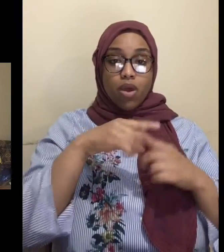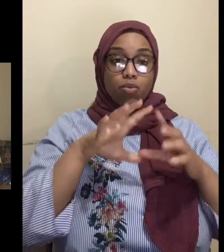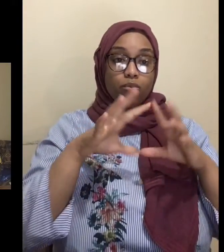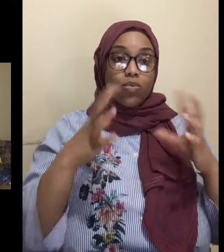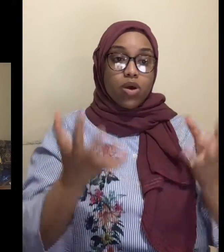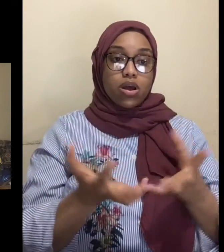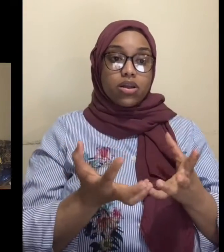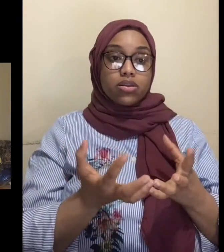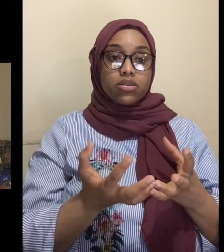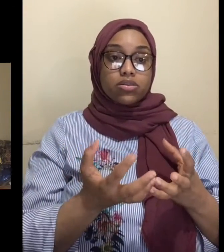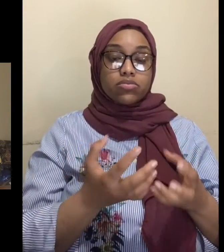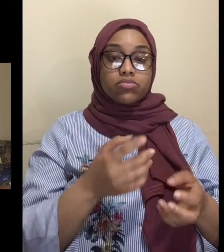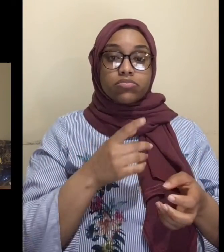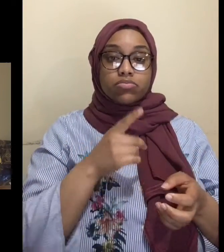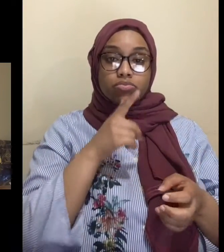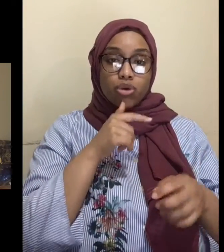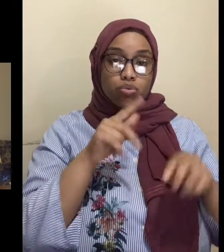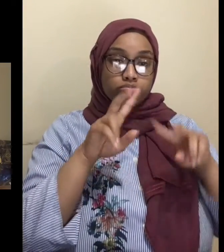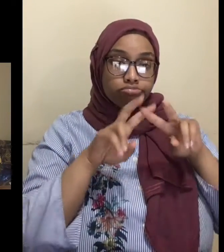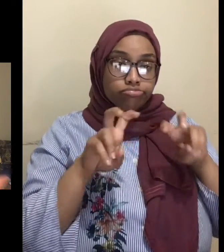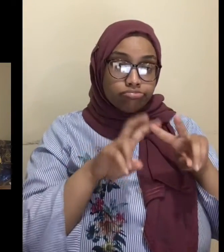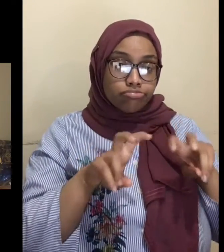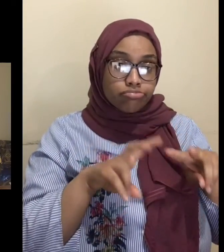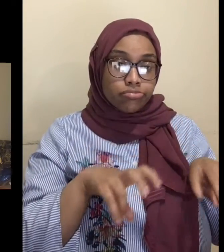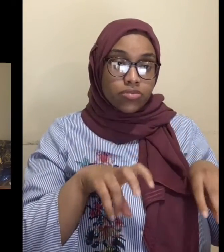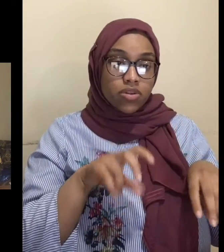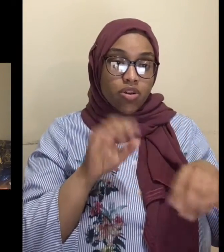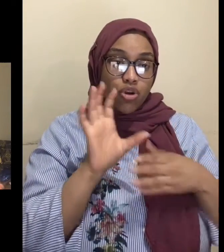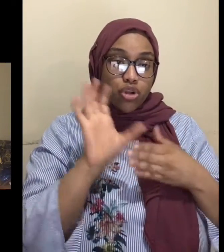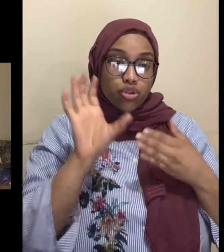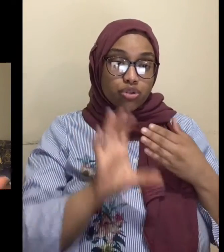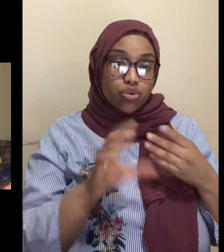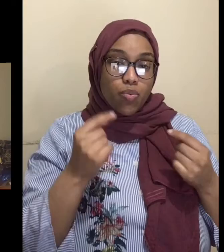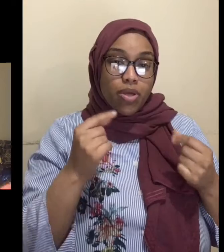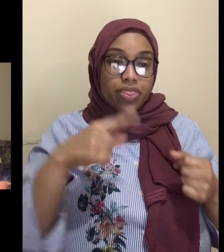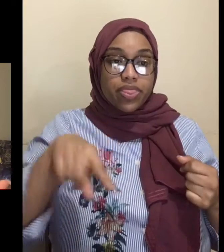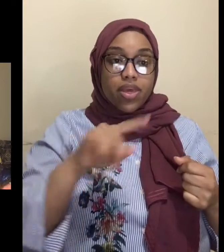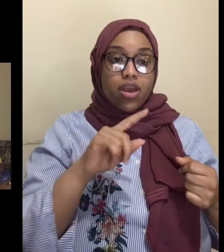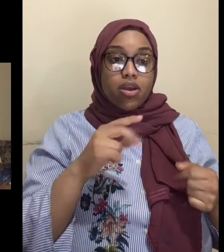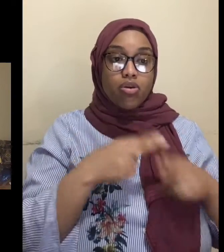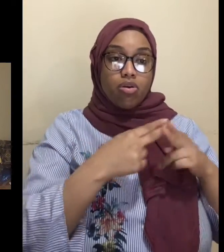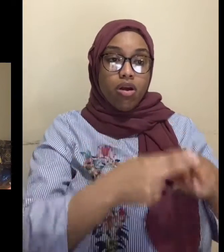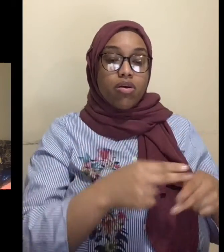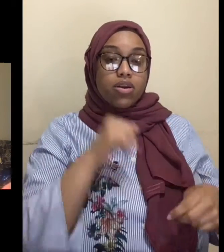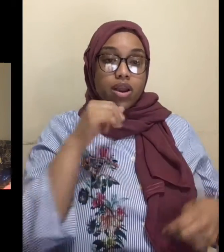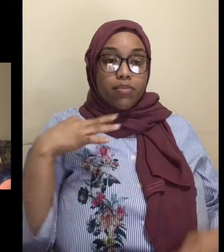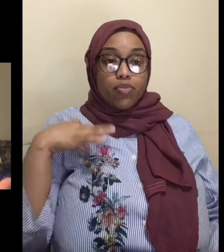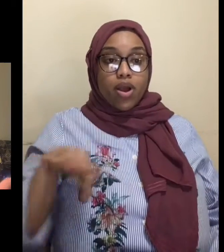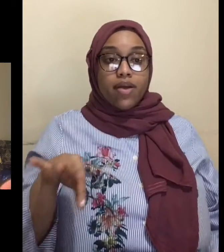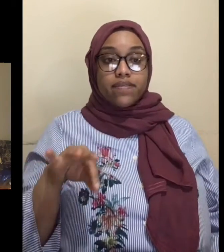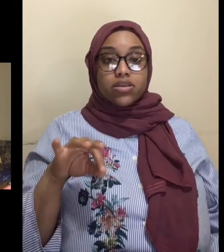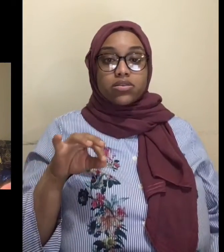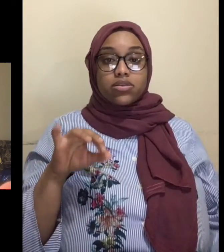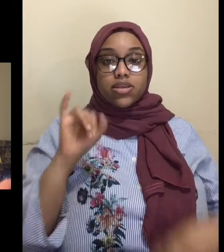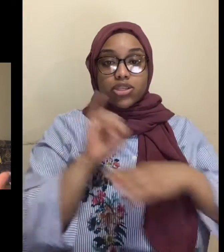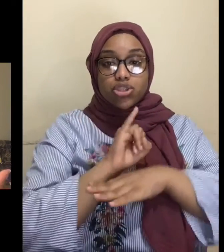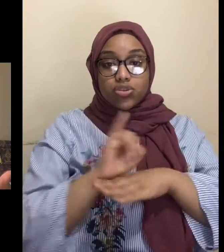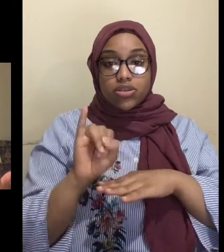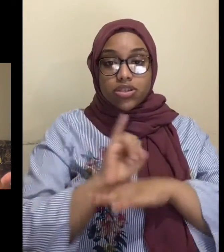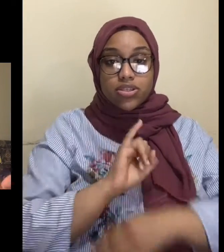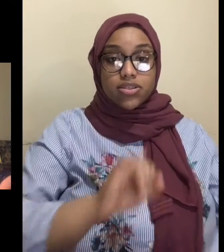activists and nonprofit staff from around the globe who